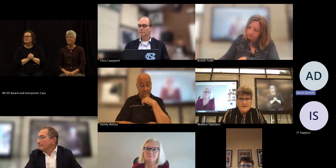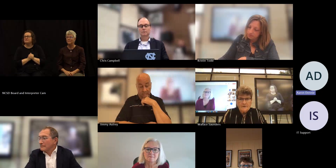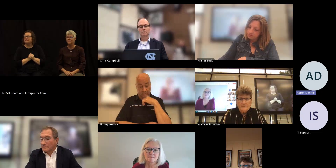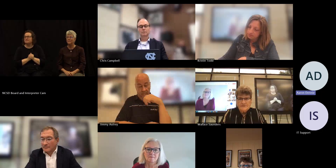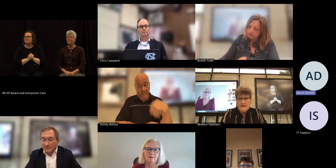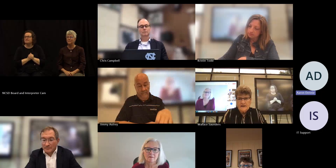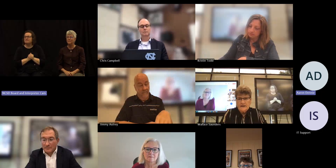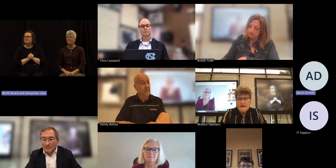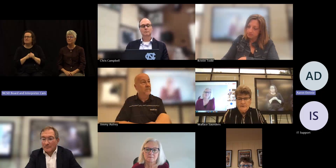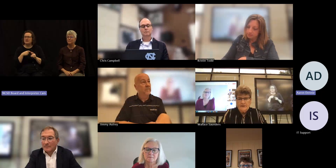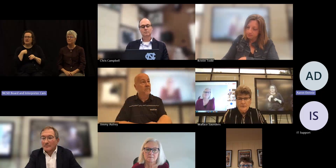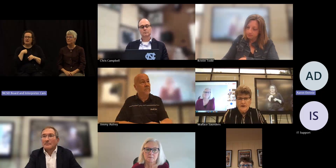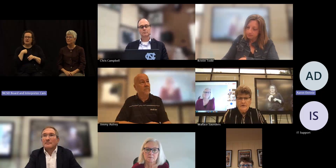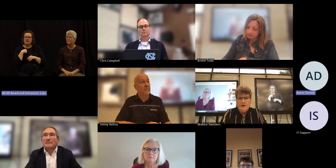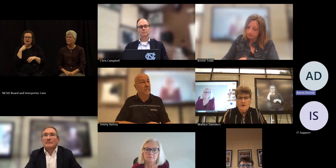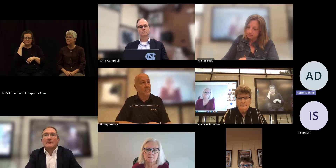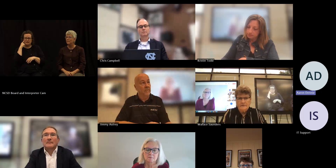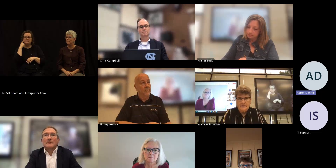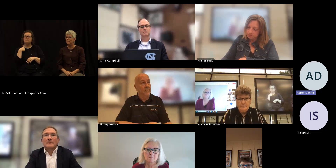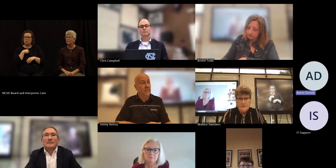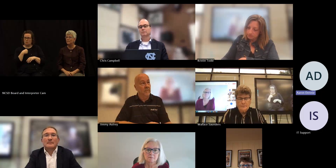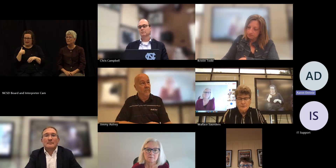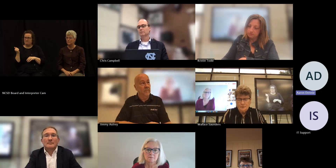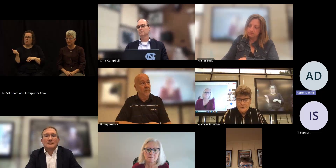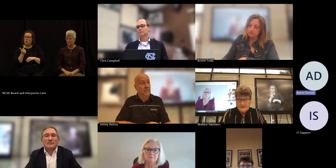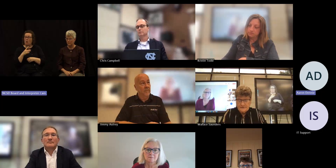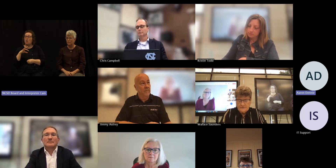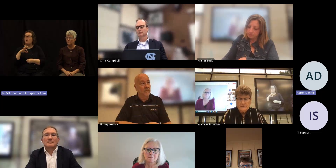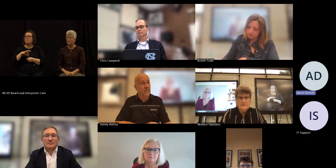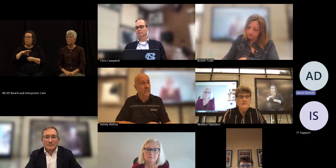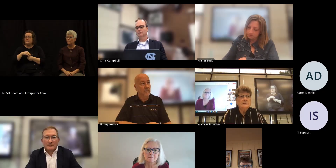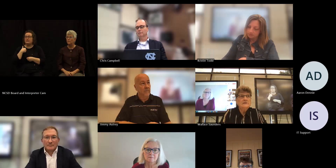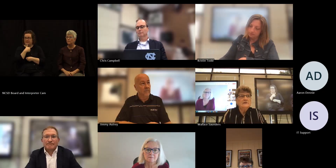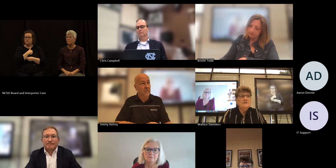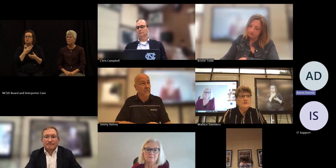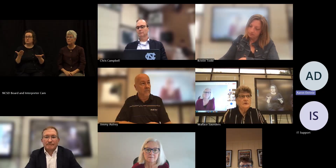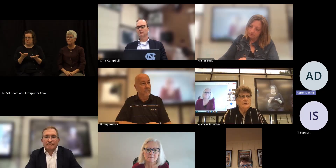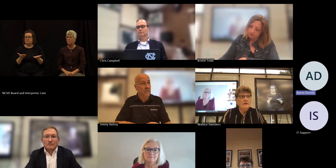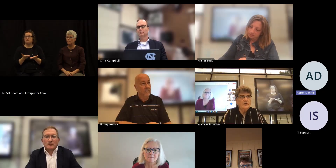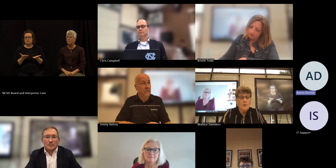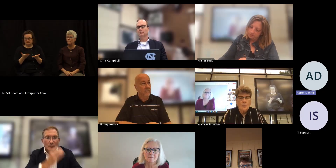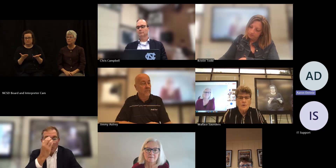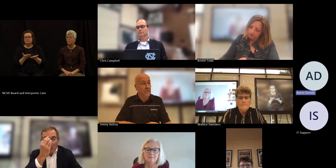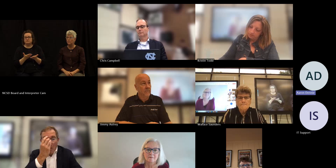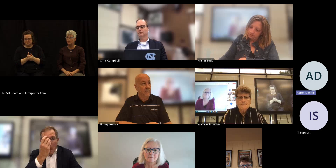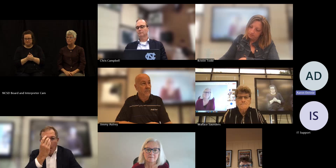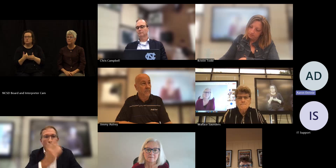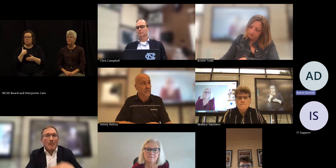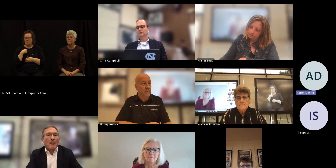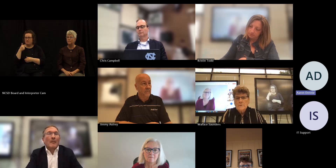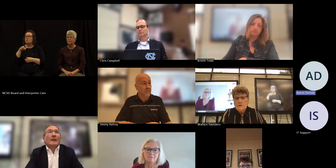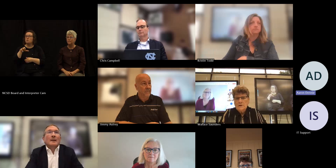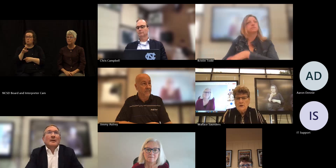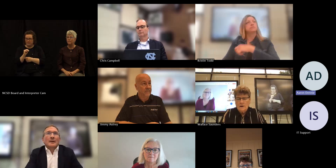If I'm not mistaken, I believe we have all of our voting members present. So we do have a quorum.